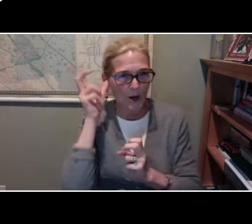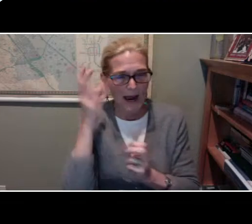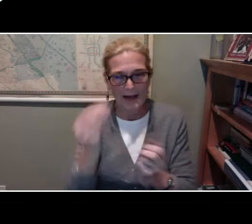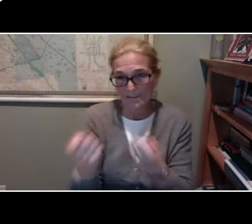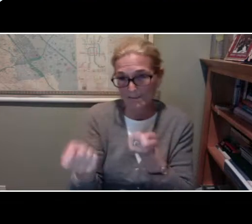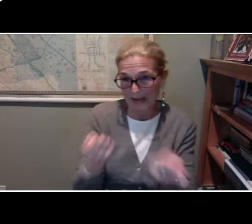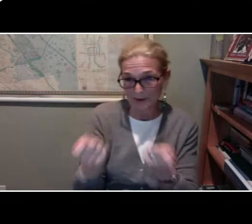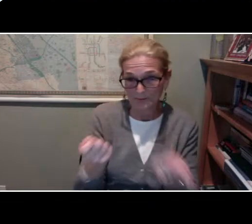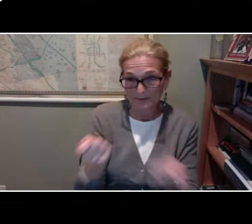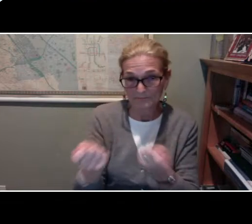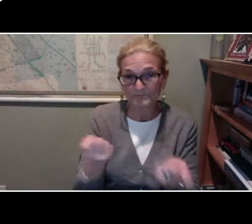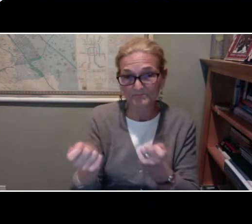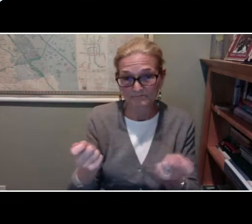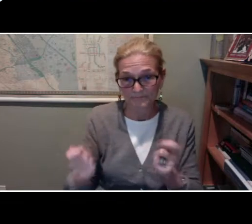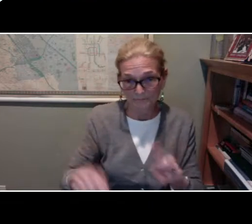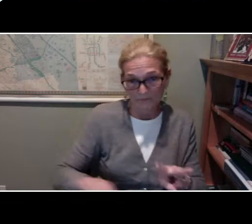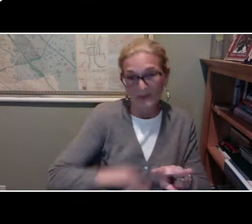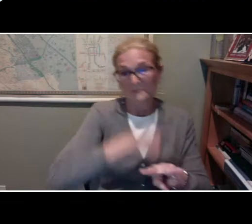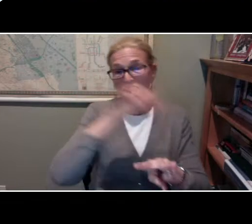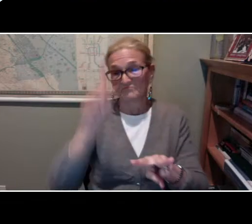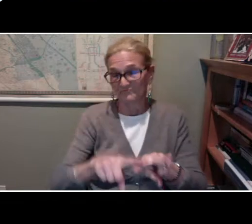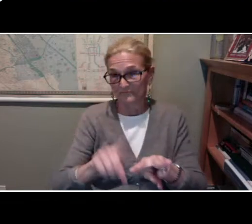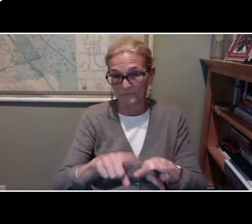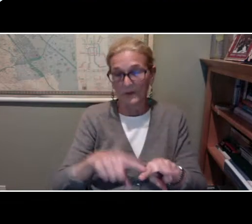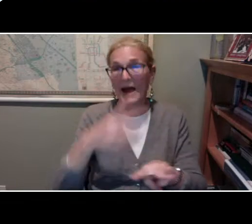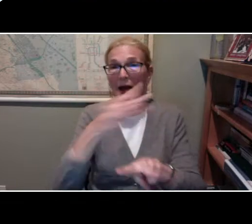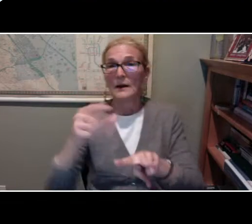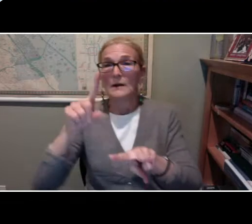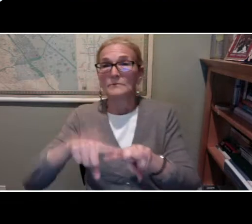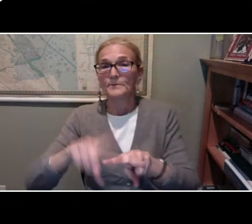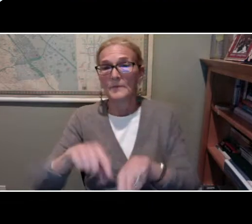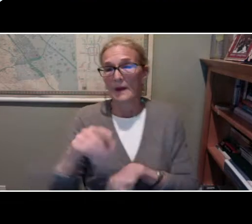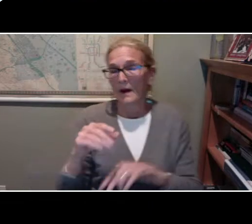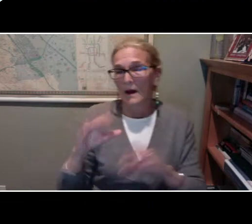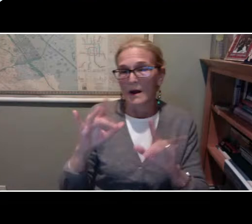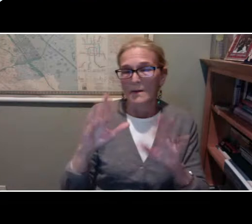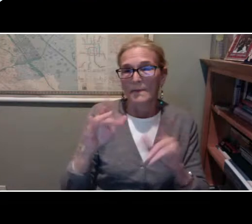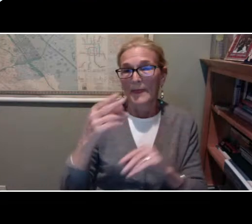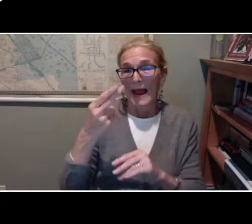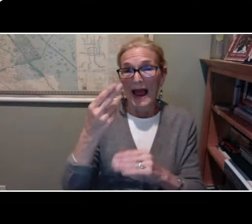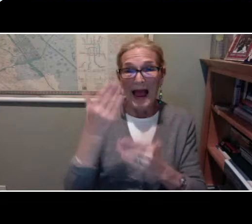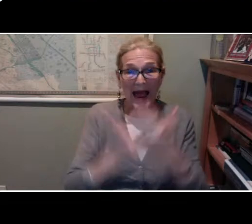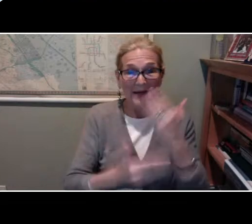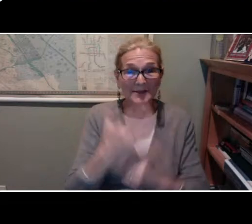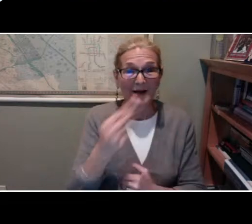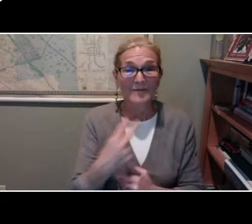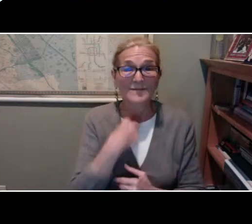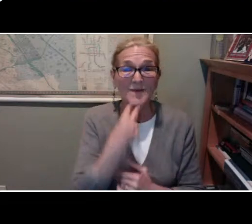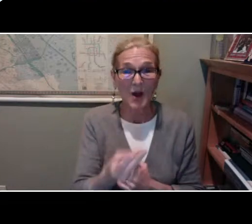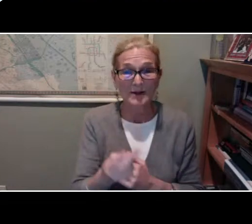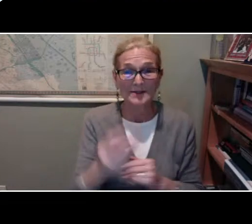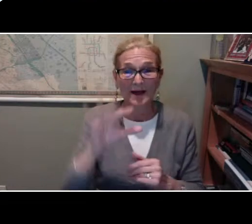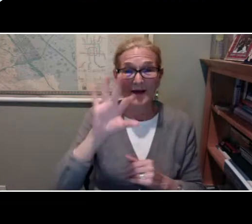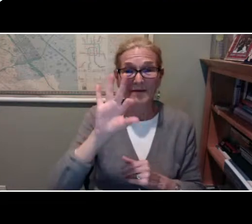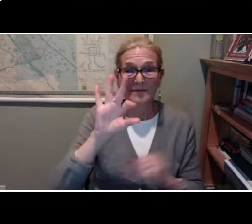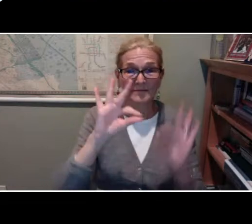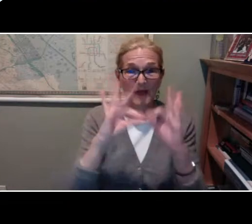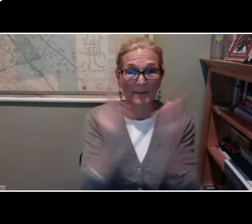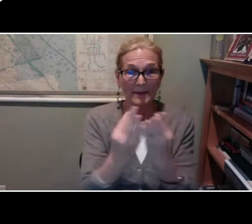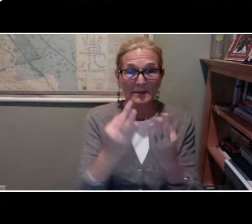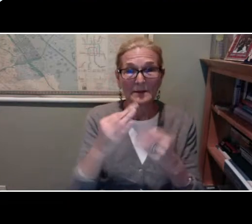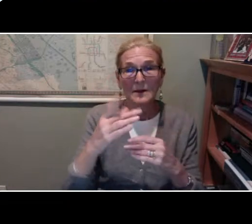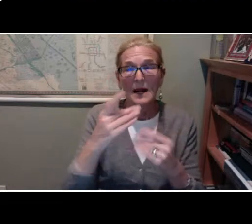the NCHAM, the National Center for Hearing Assessment and Management. And then you'll also